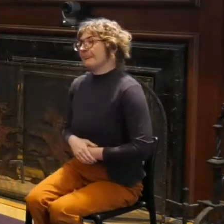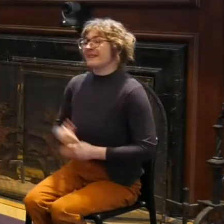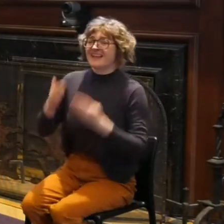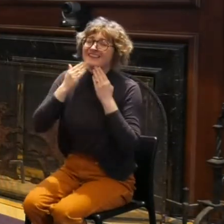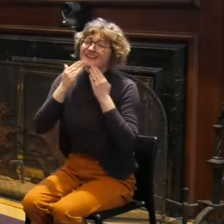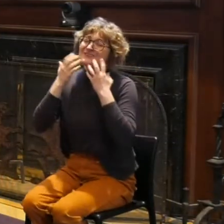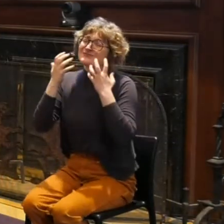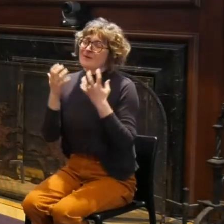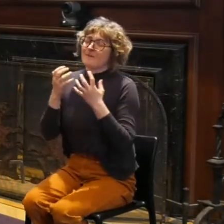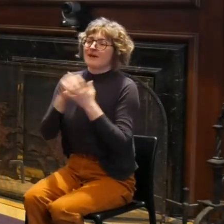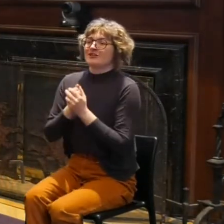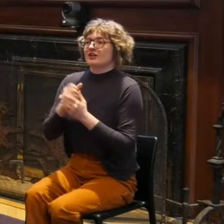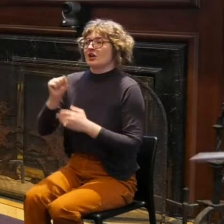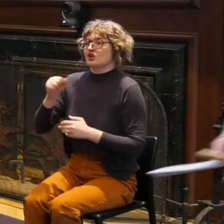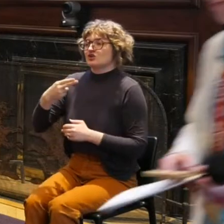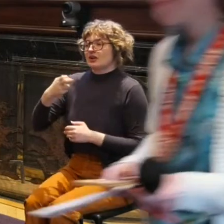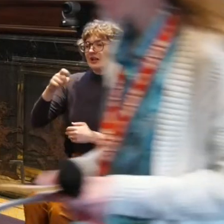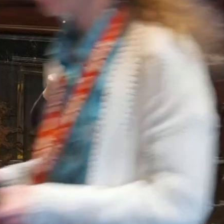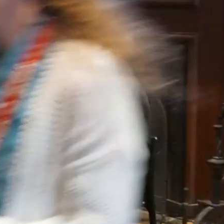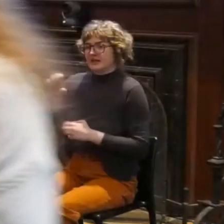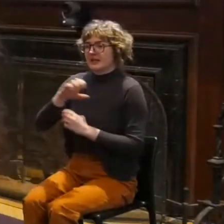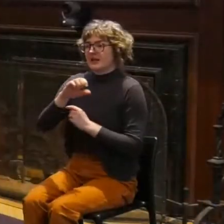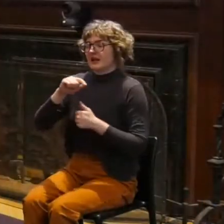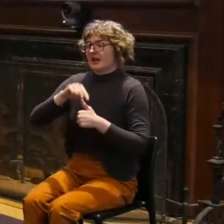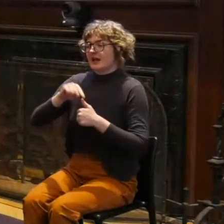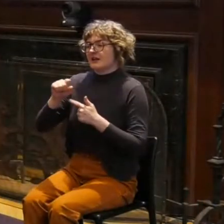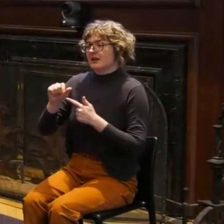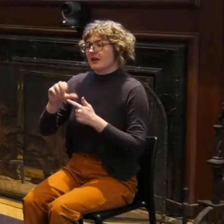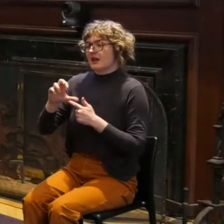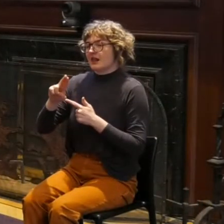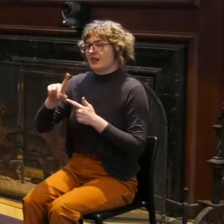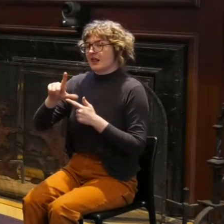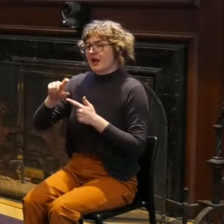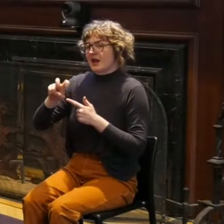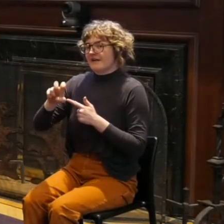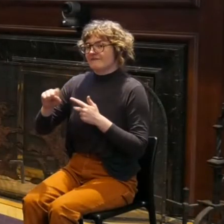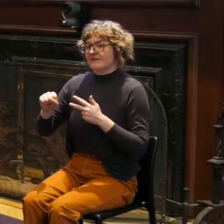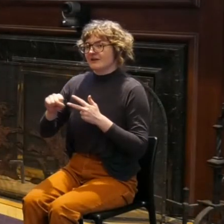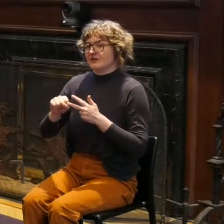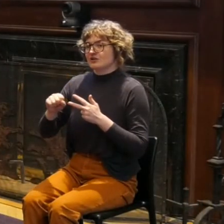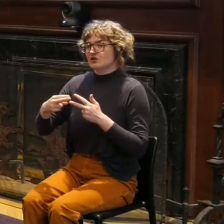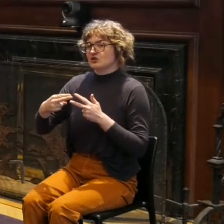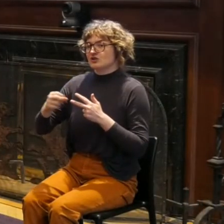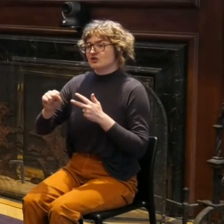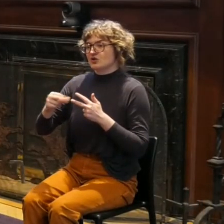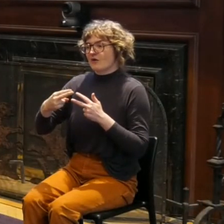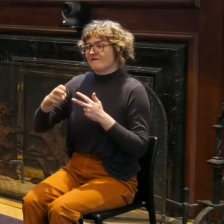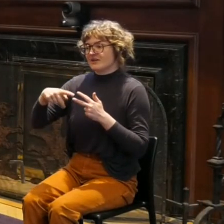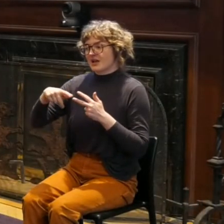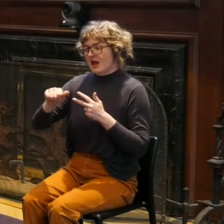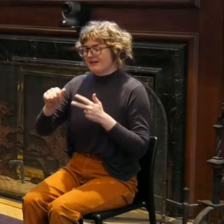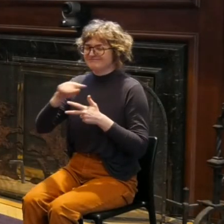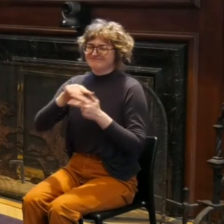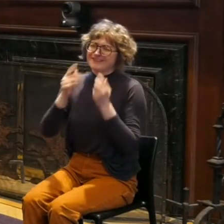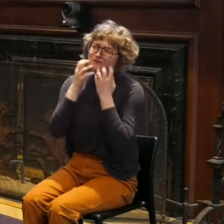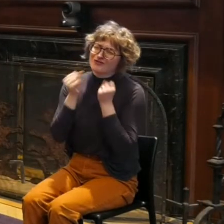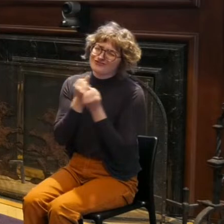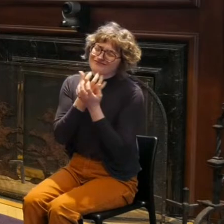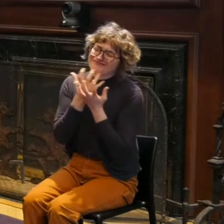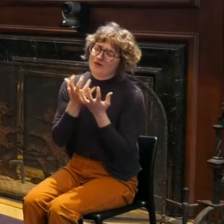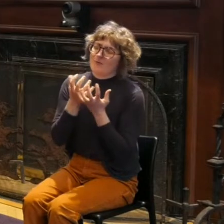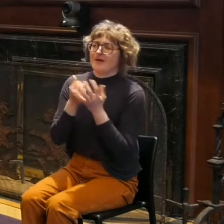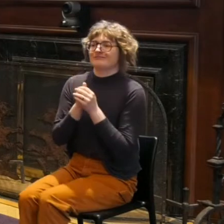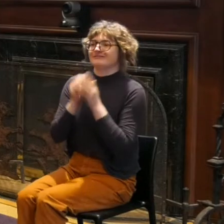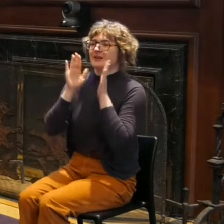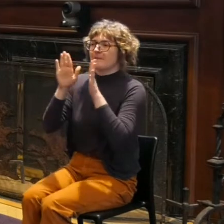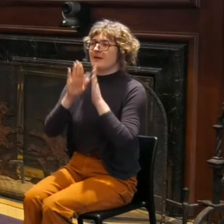Thank you very much, Shailene. Thank you, Clive and Sophia, everybody at the Pratt. I really appreciate you. It's wonderful